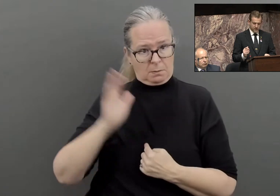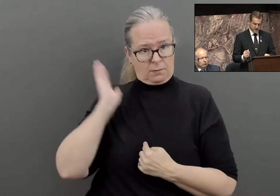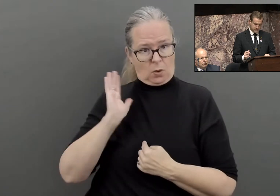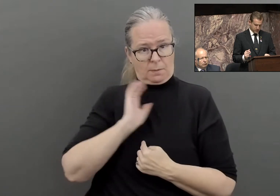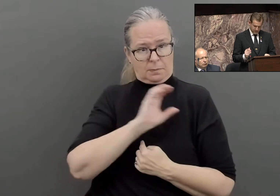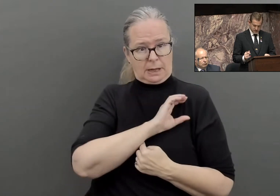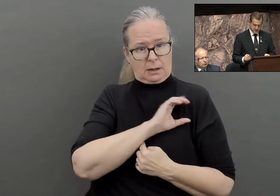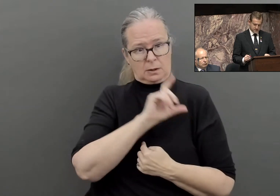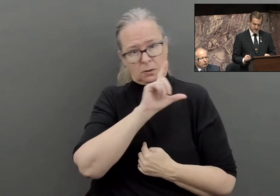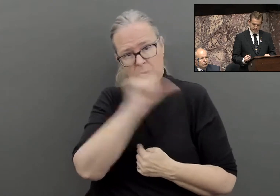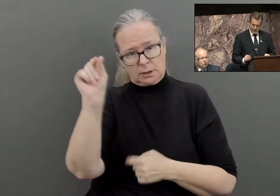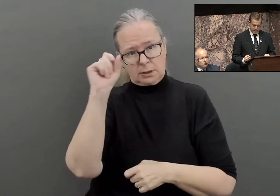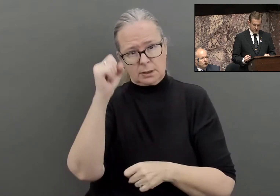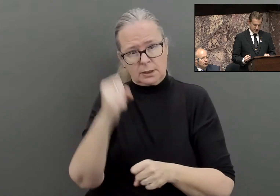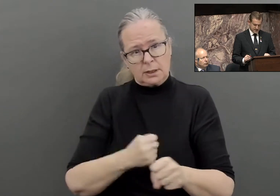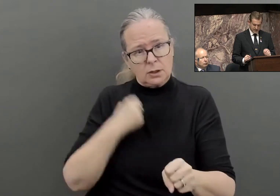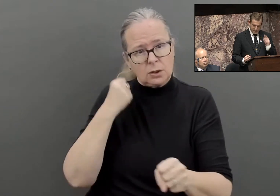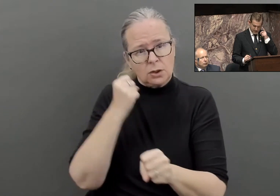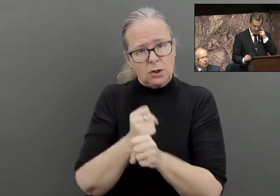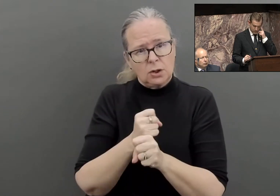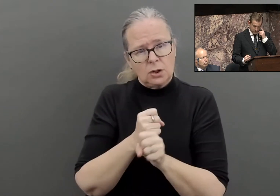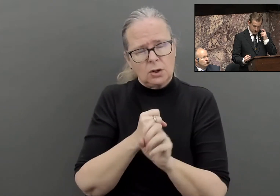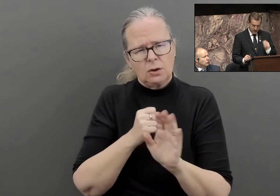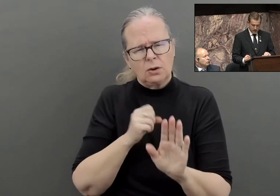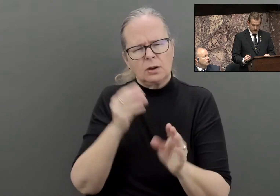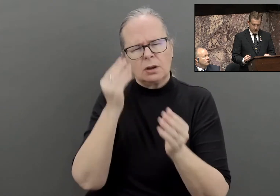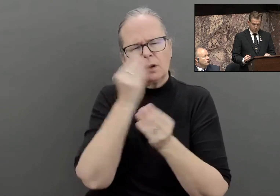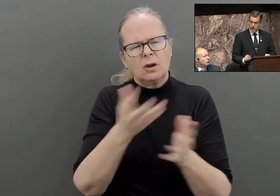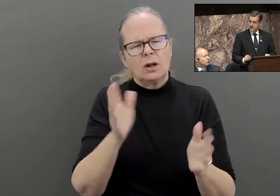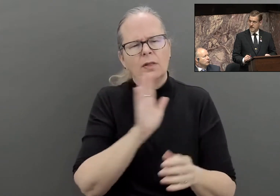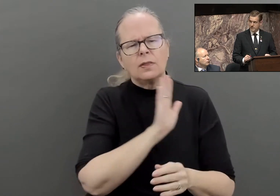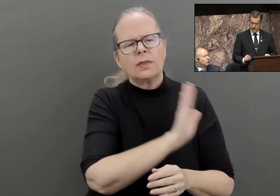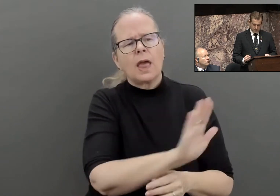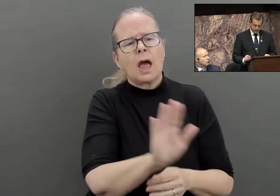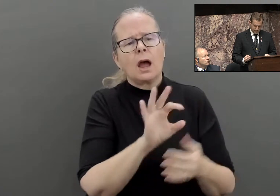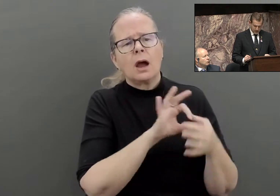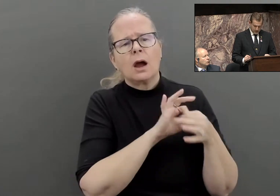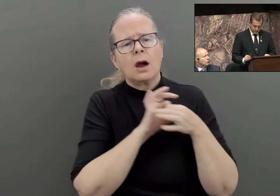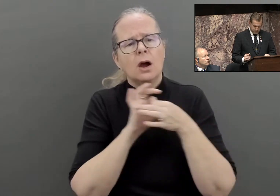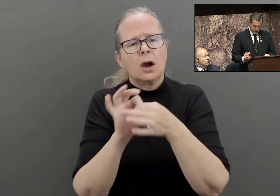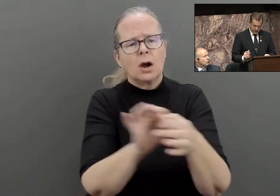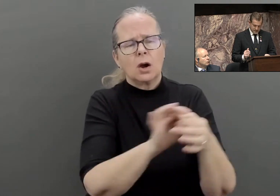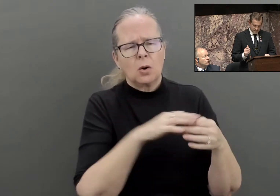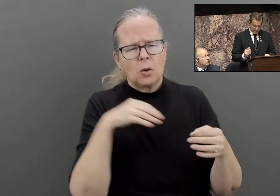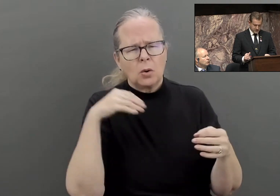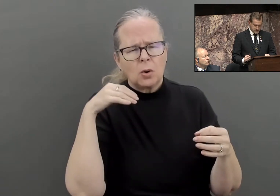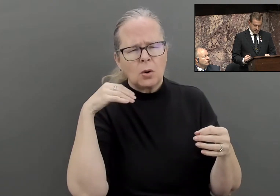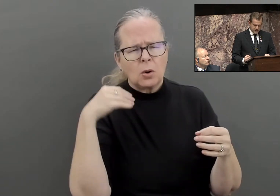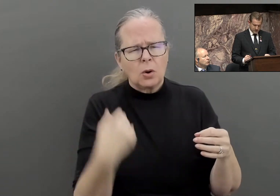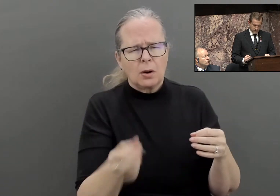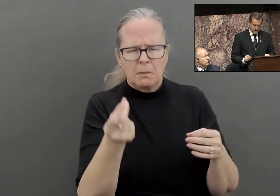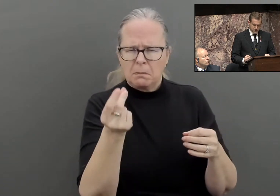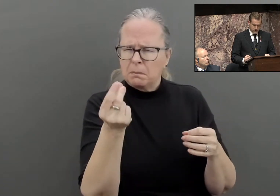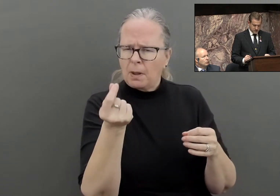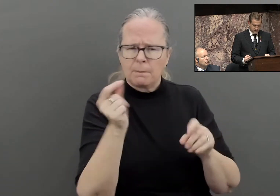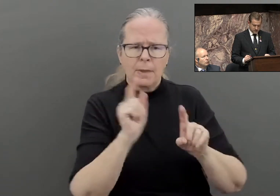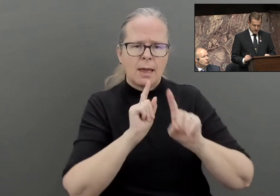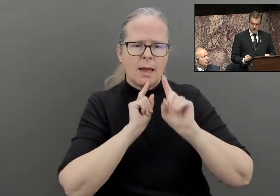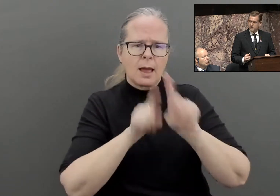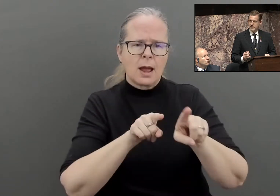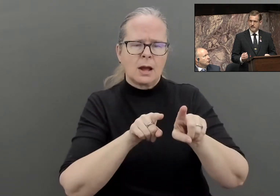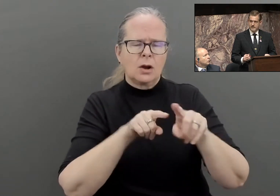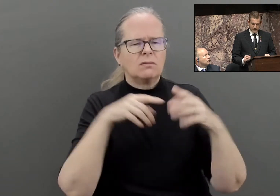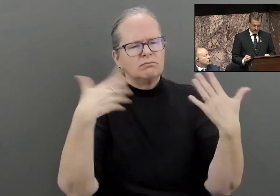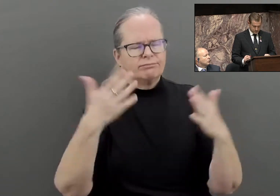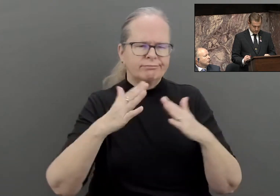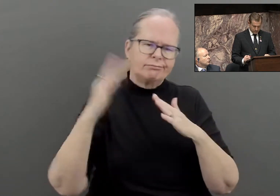and the professionalism displayed by these dedicated men and women were exceptional. It is clear to me that Victoria's emergency services